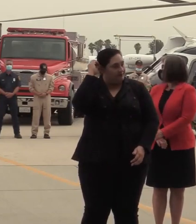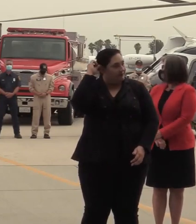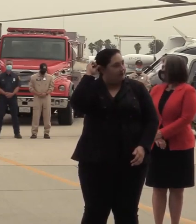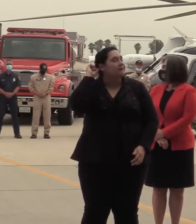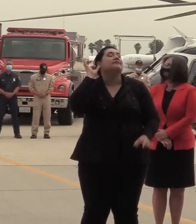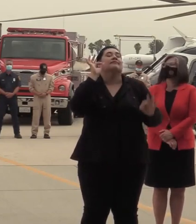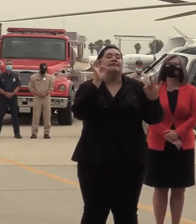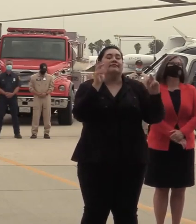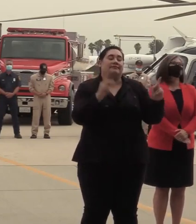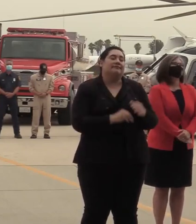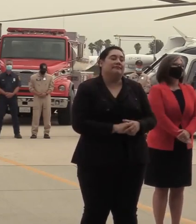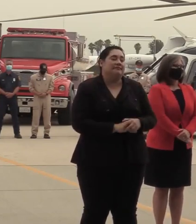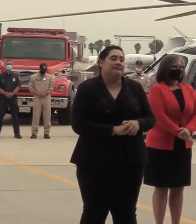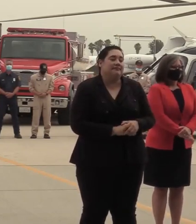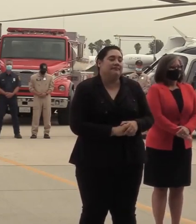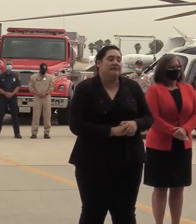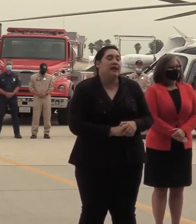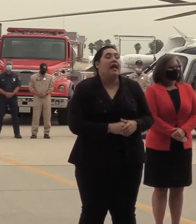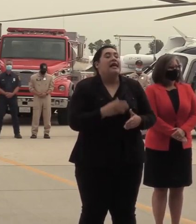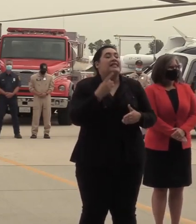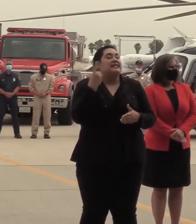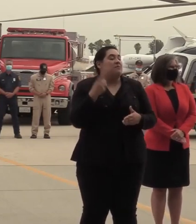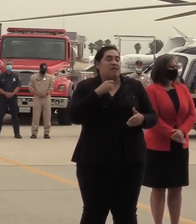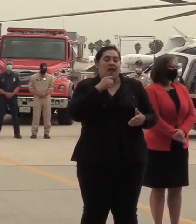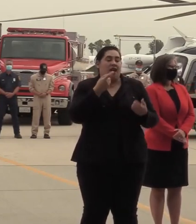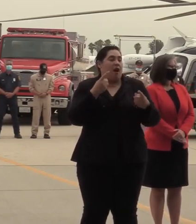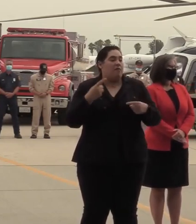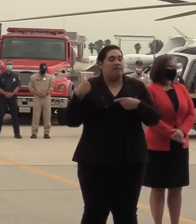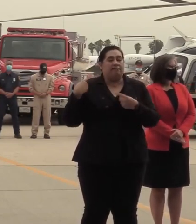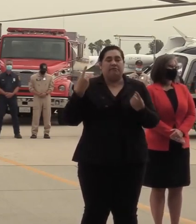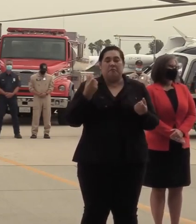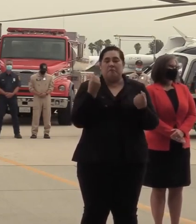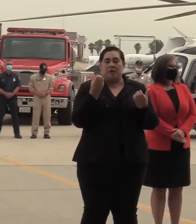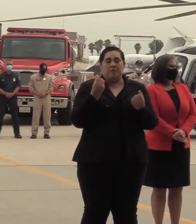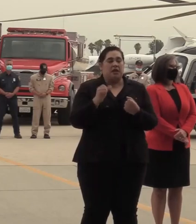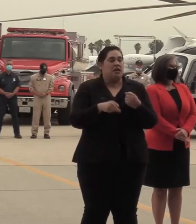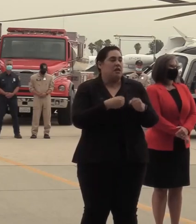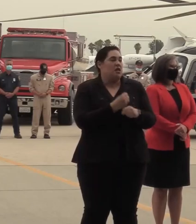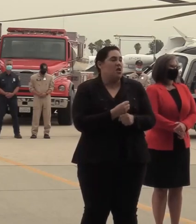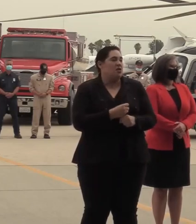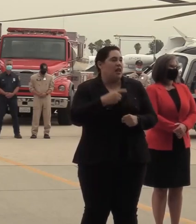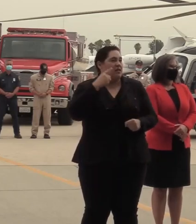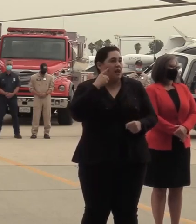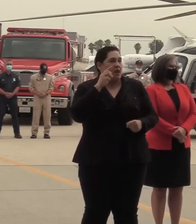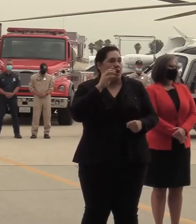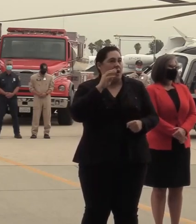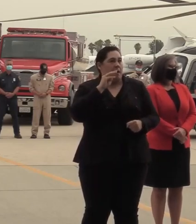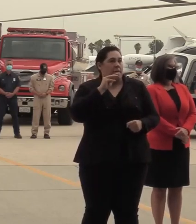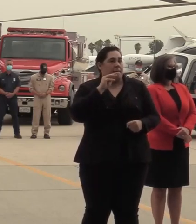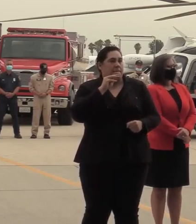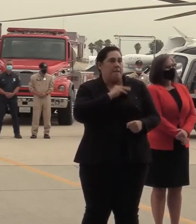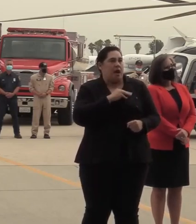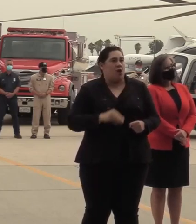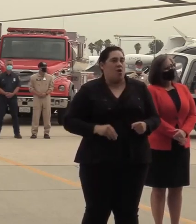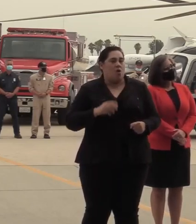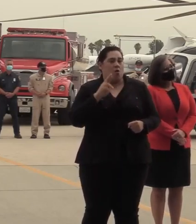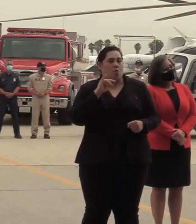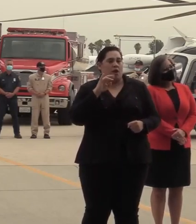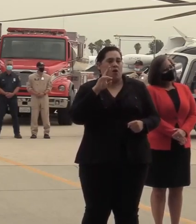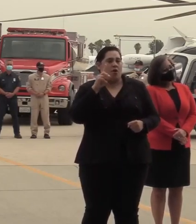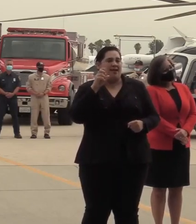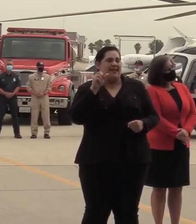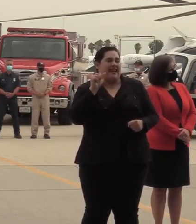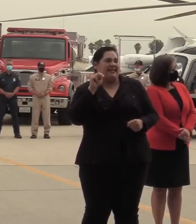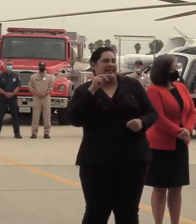There we go. Something that hadn't happened in decades. I think Mayor Reardon had done it in a small way. But when I came in,